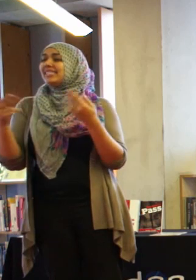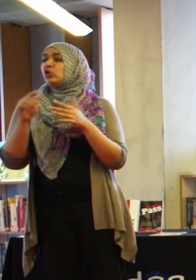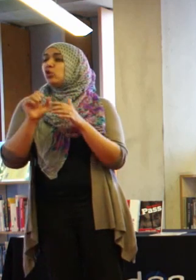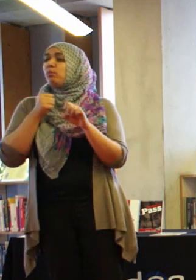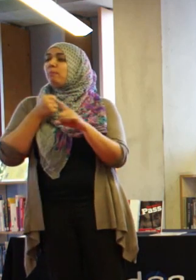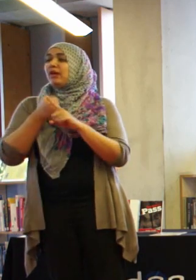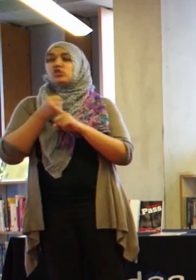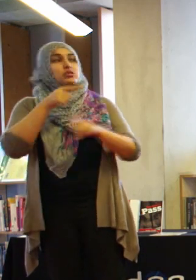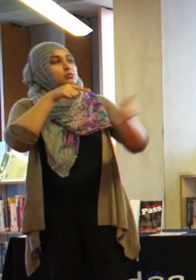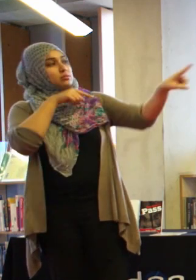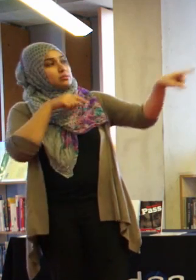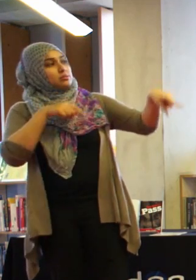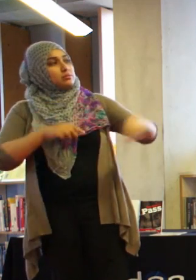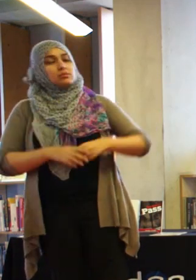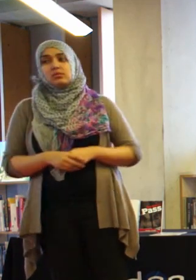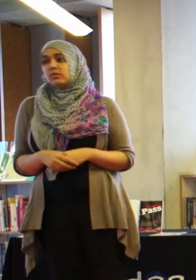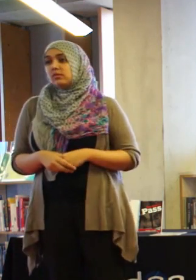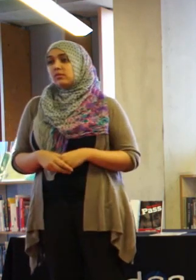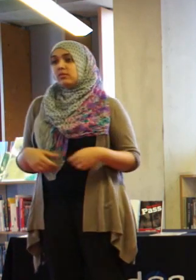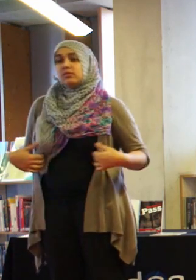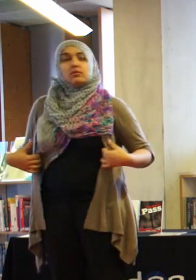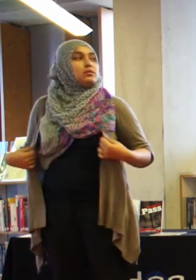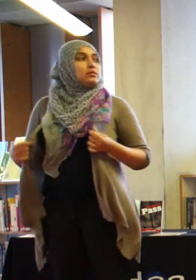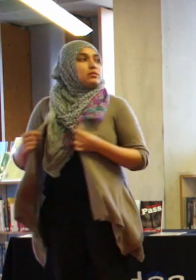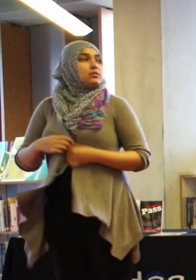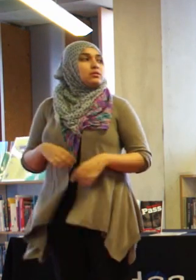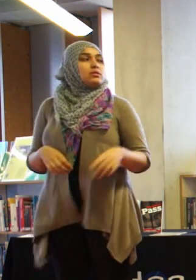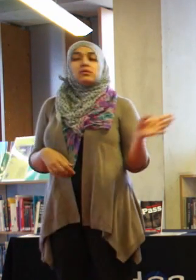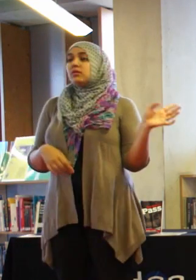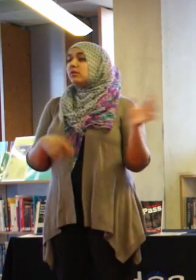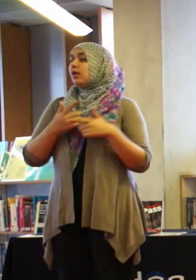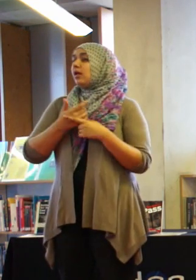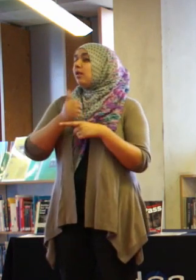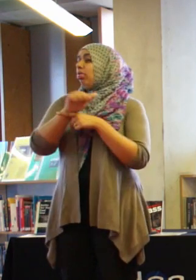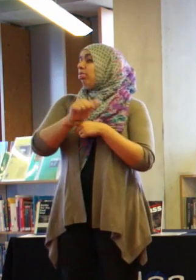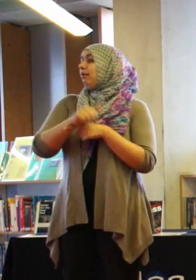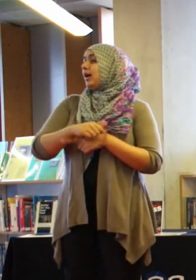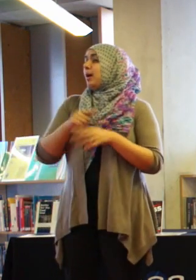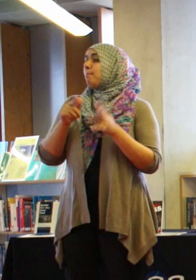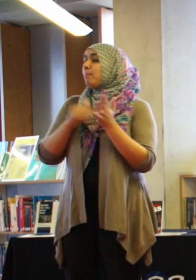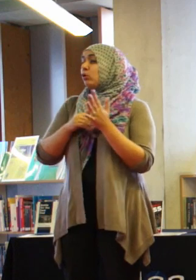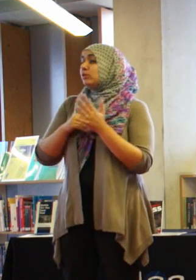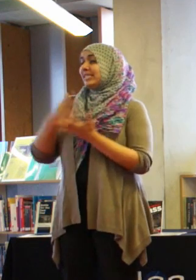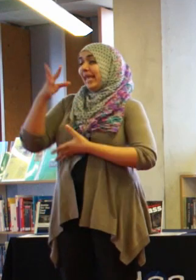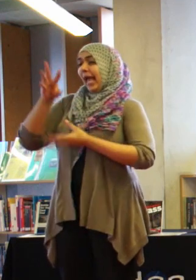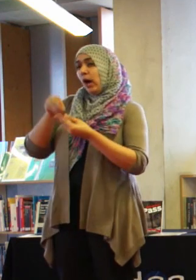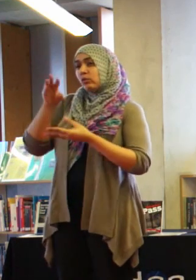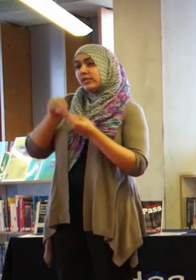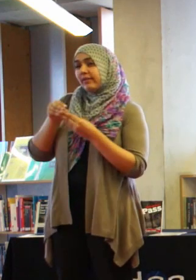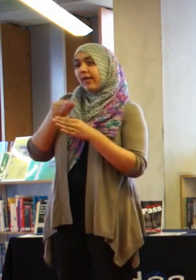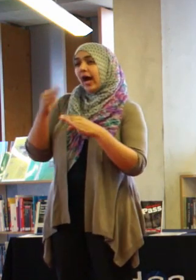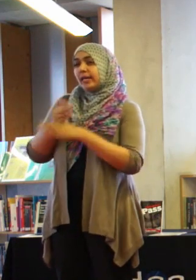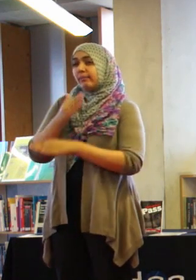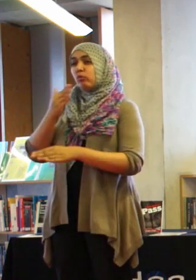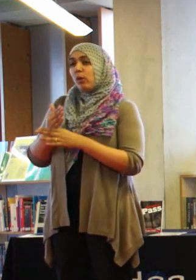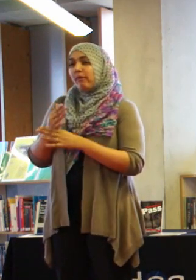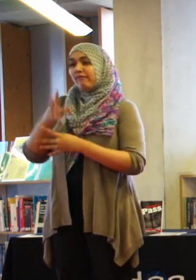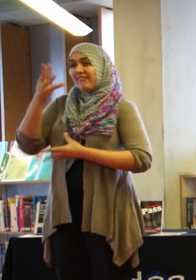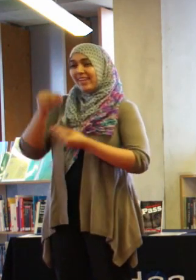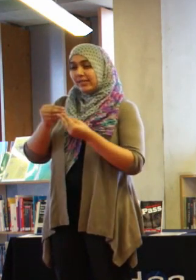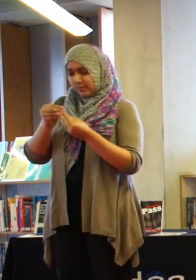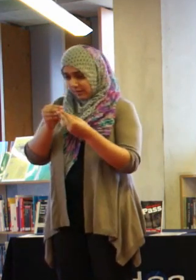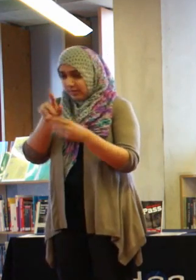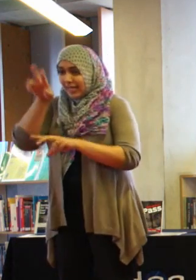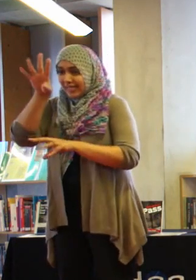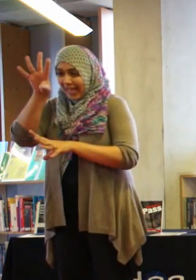cartoon. It's Mosley counting the unemployment figures, and he realises he's got to add one on the end, which is